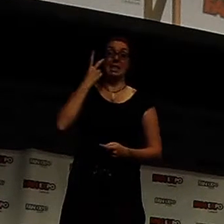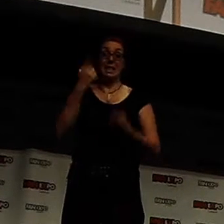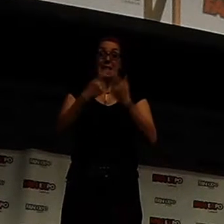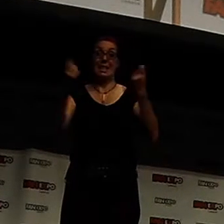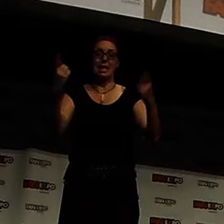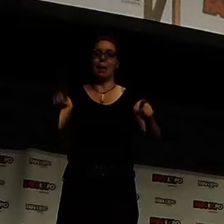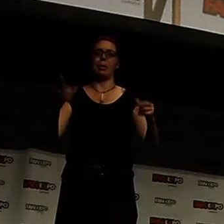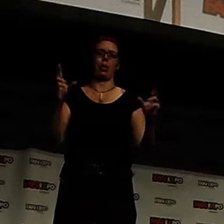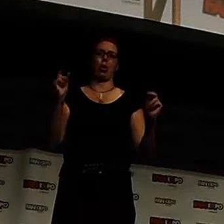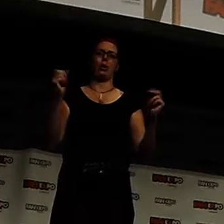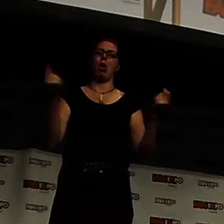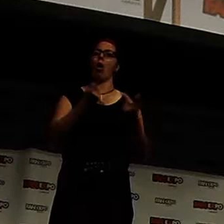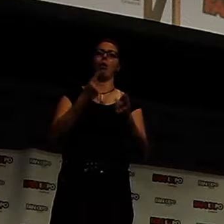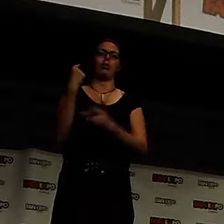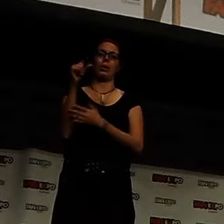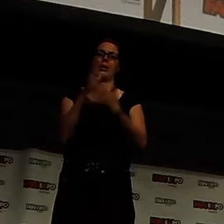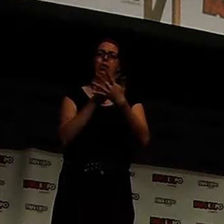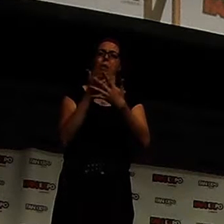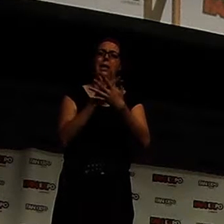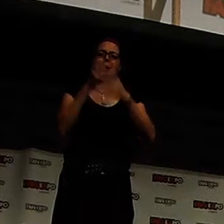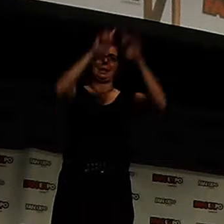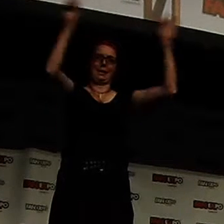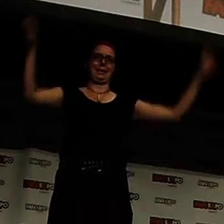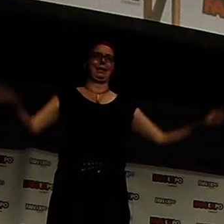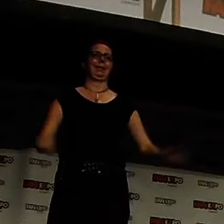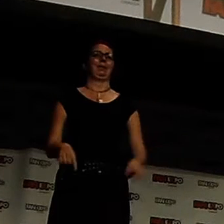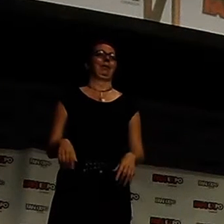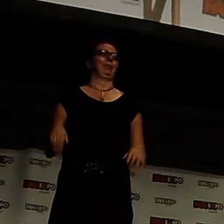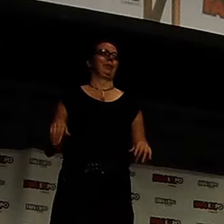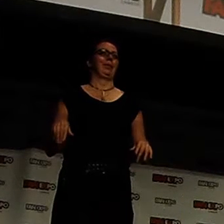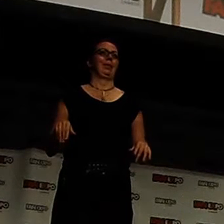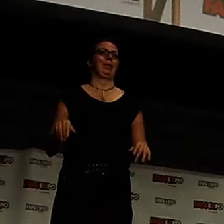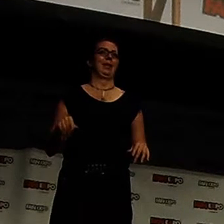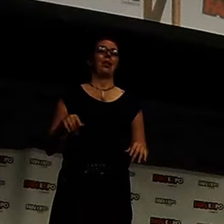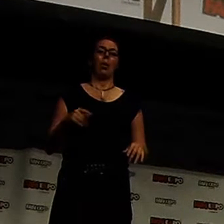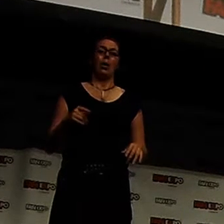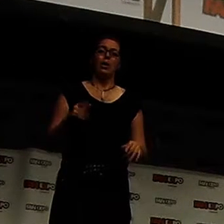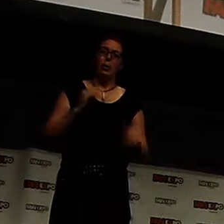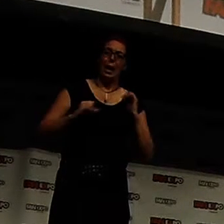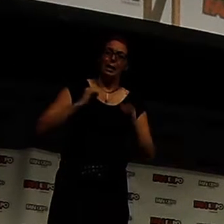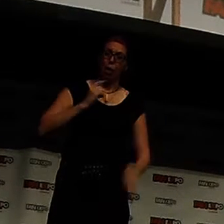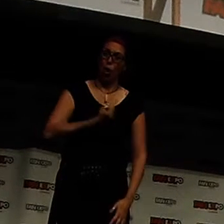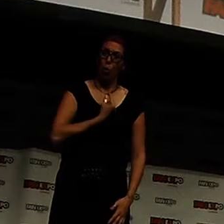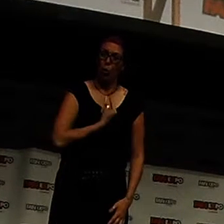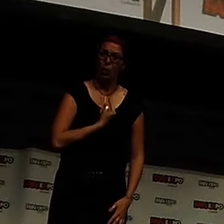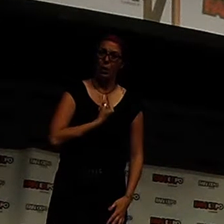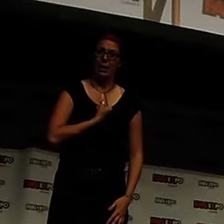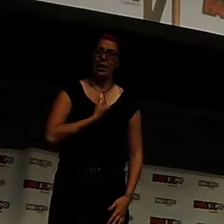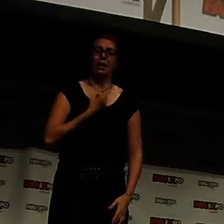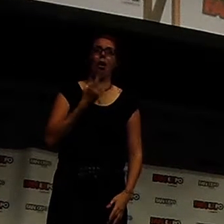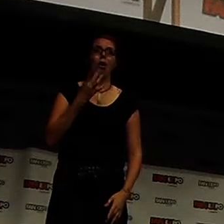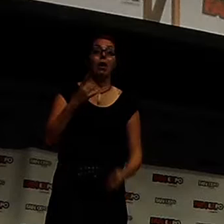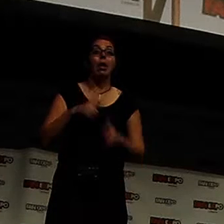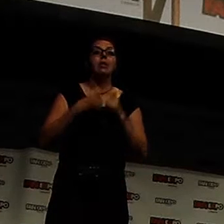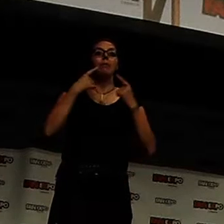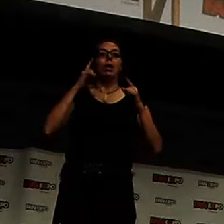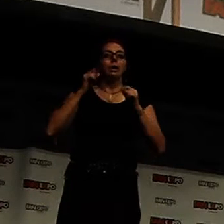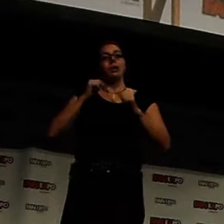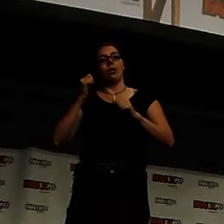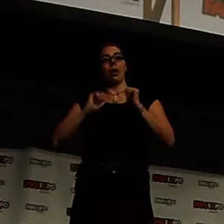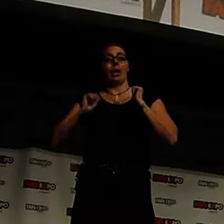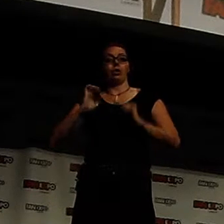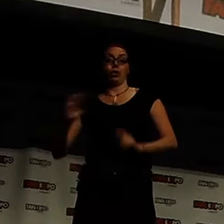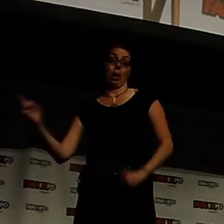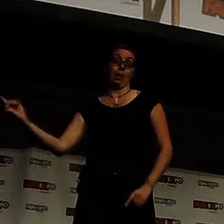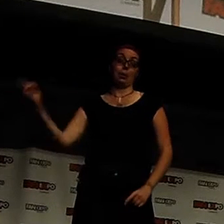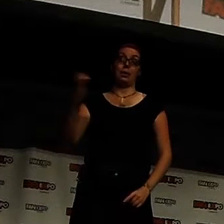mainly to green screen, so that when another actor comes on set, I'm so happy to like have some interaction with somebody again. That